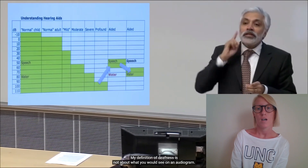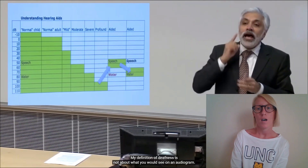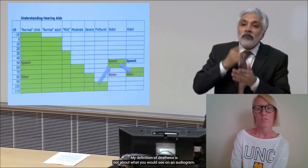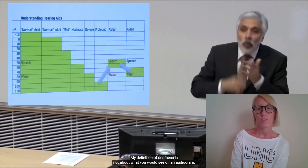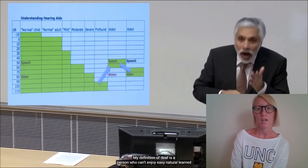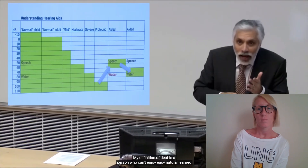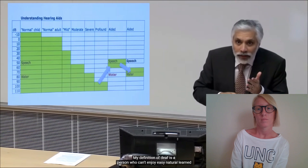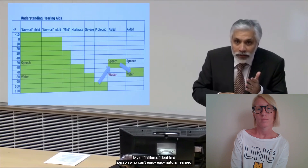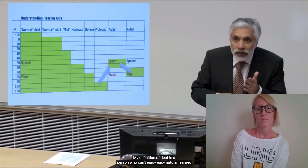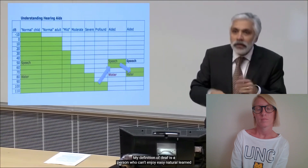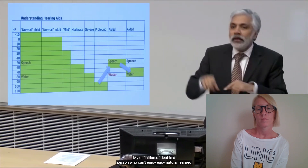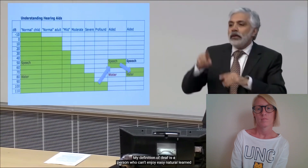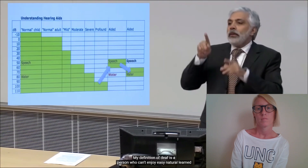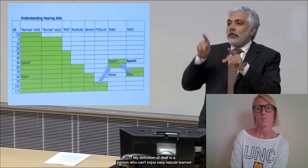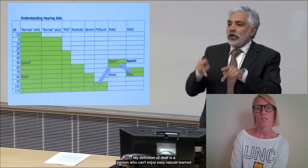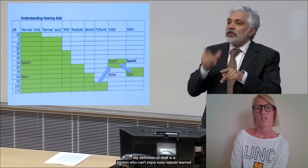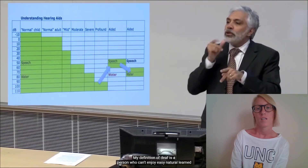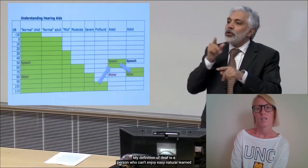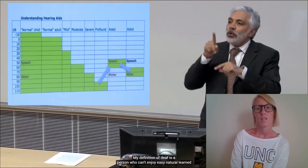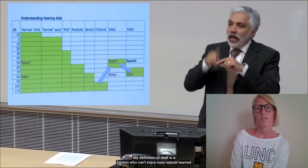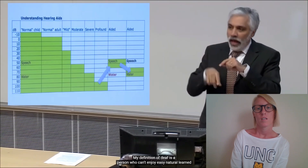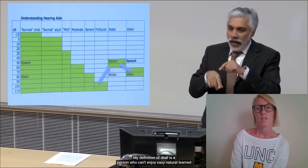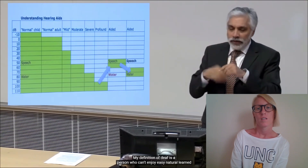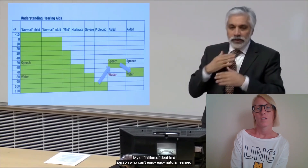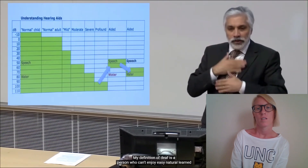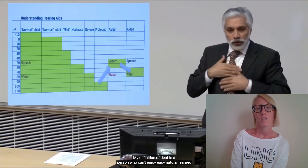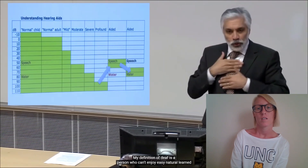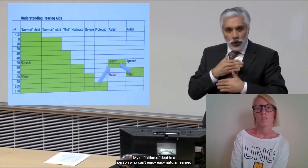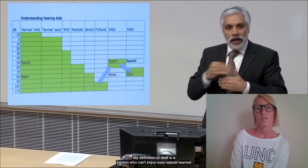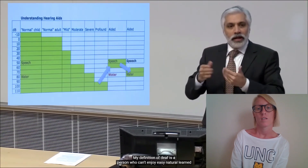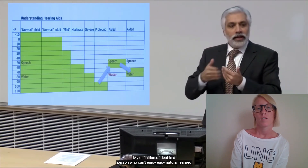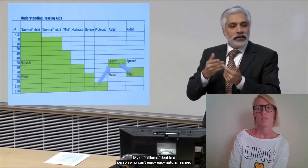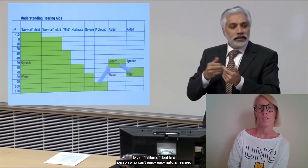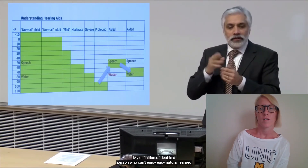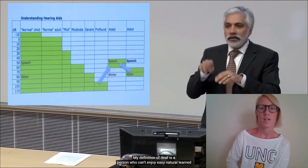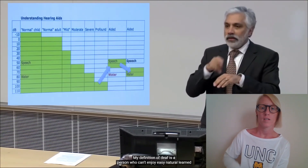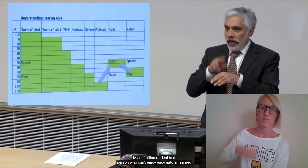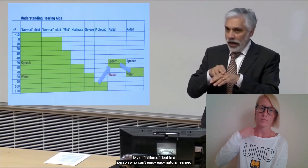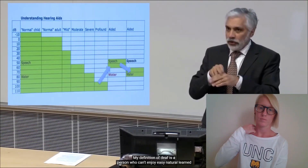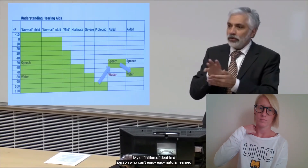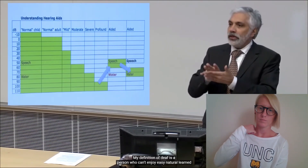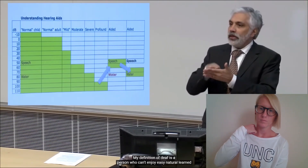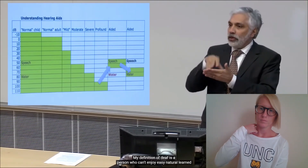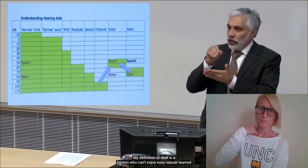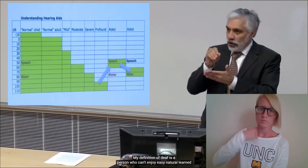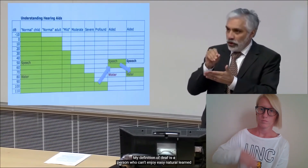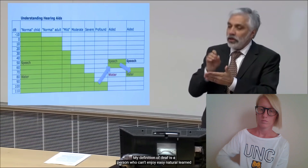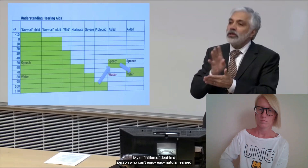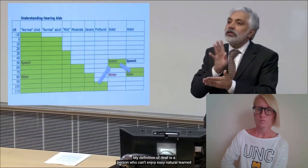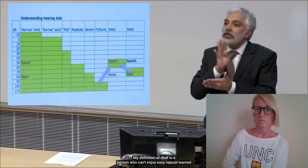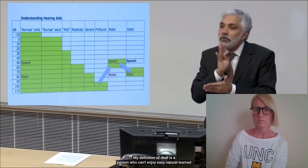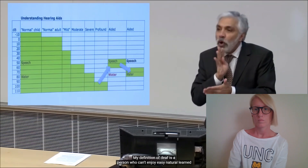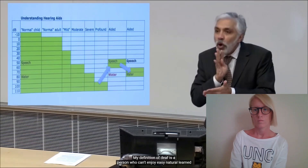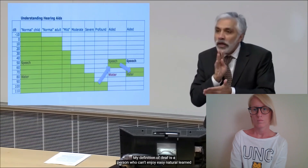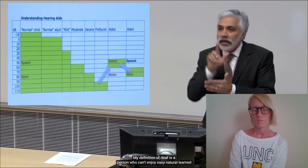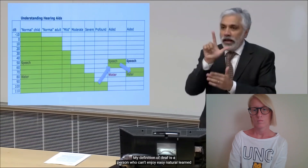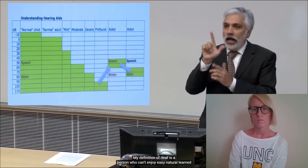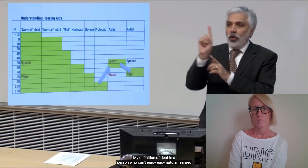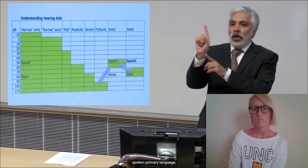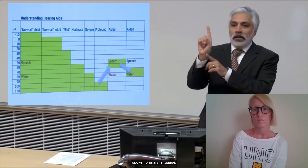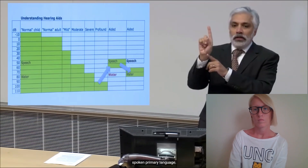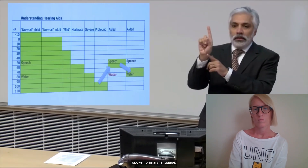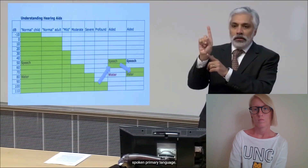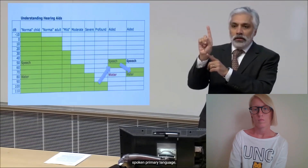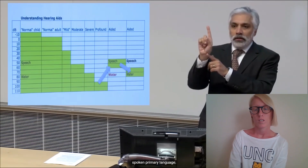see on an audiogram. My definition of deaf is a person who can't enjoy easy, natural,